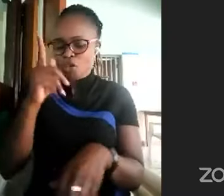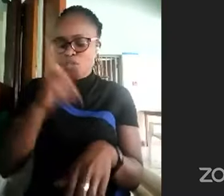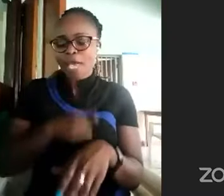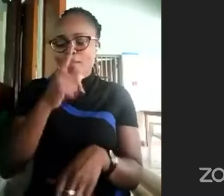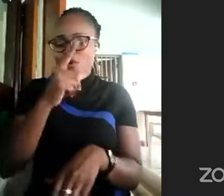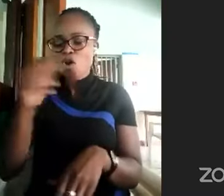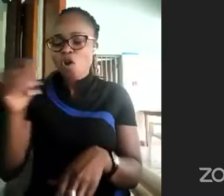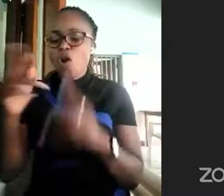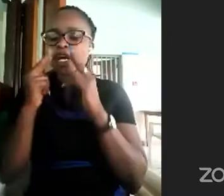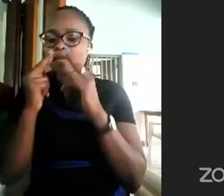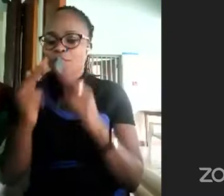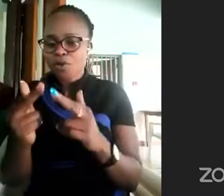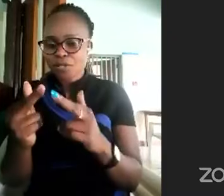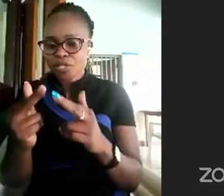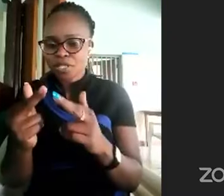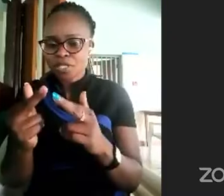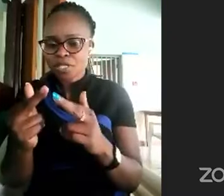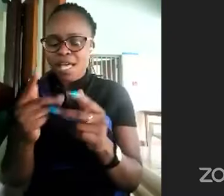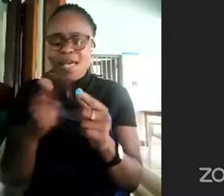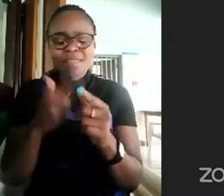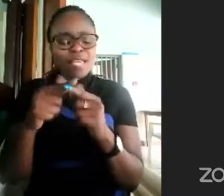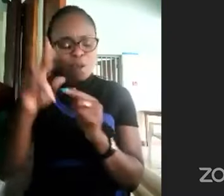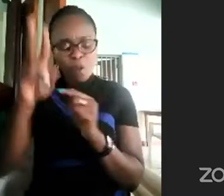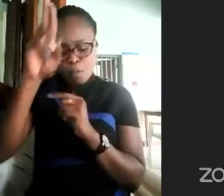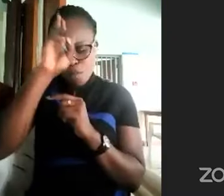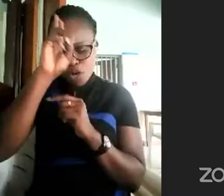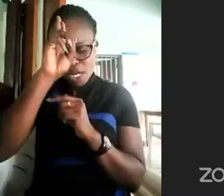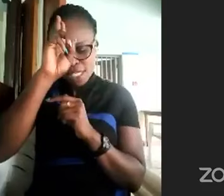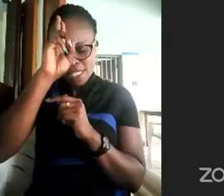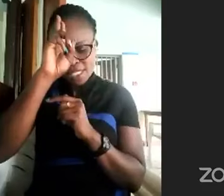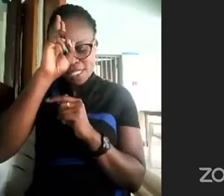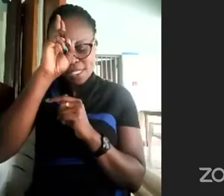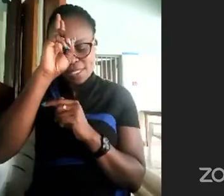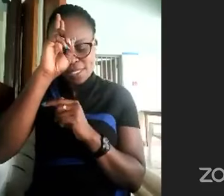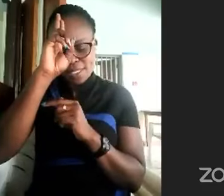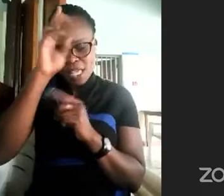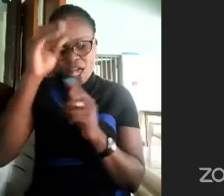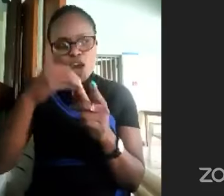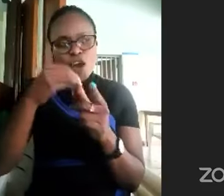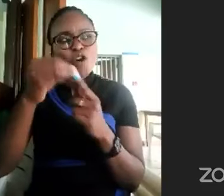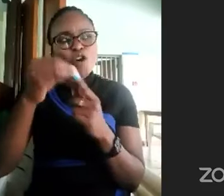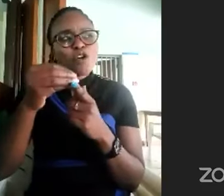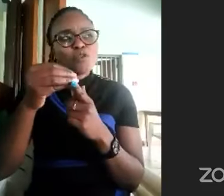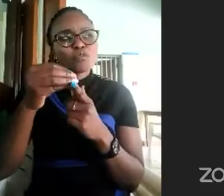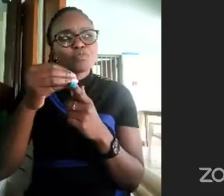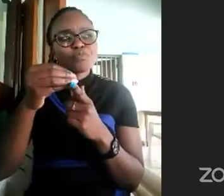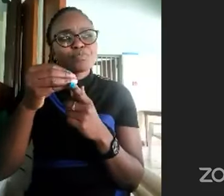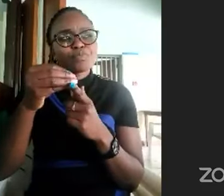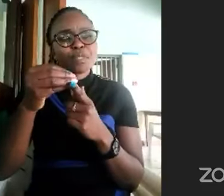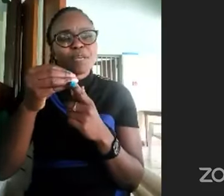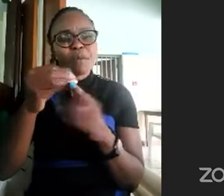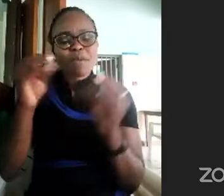maybe a police, maybe she finds a police officer, a man, and she cannot